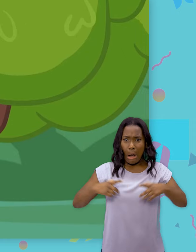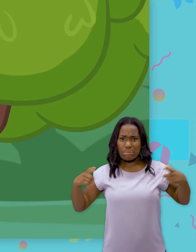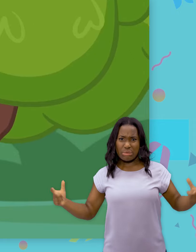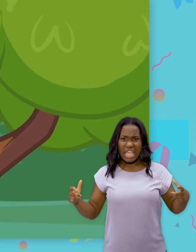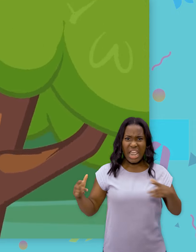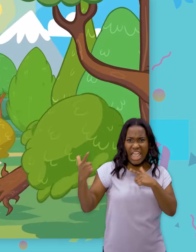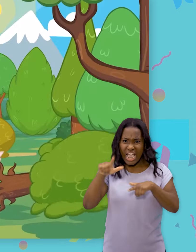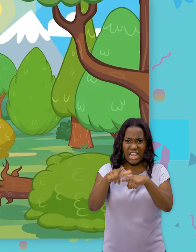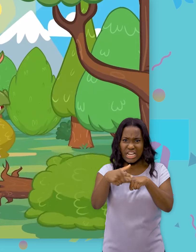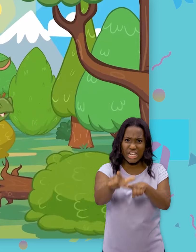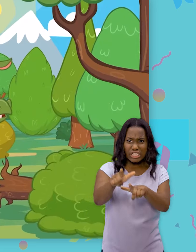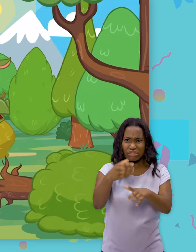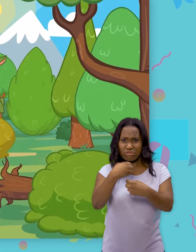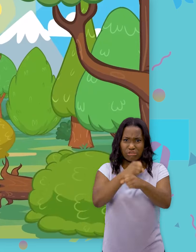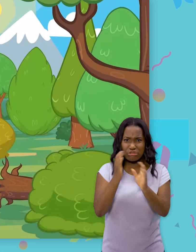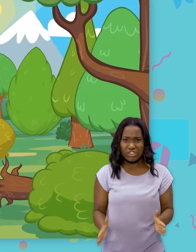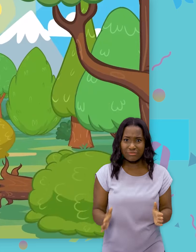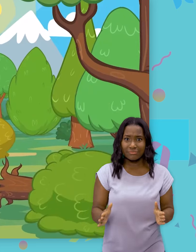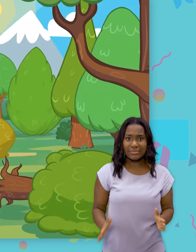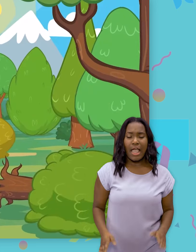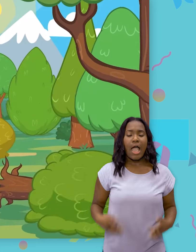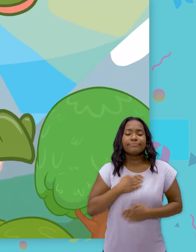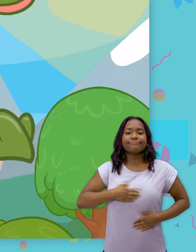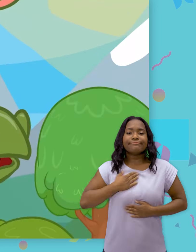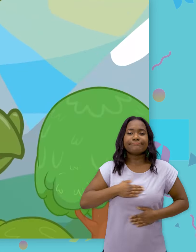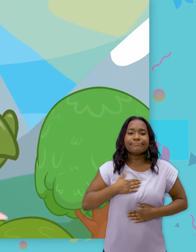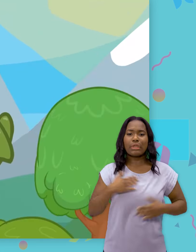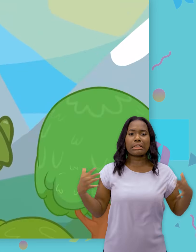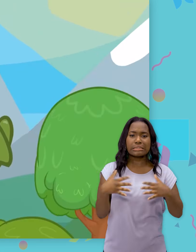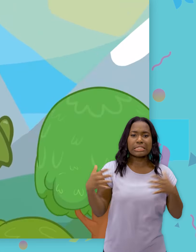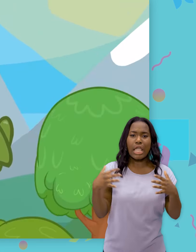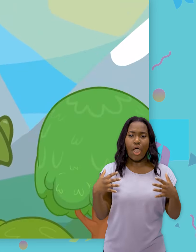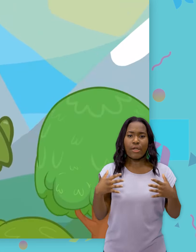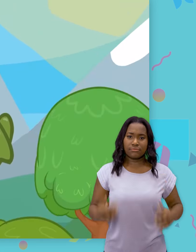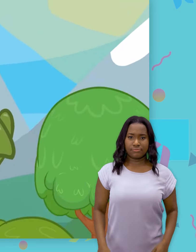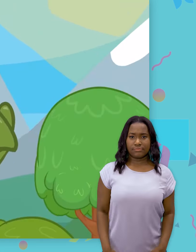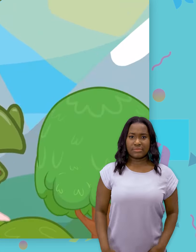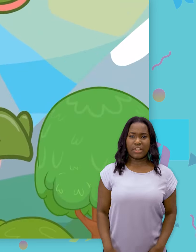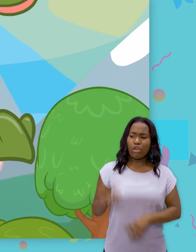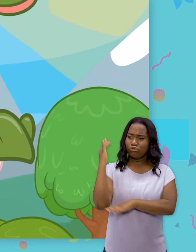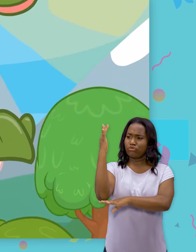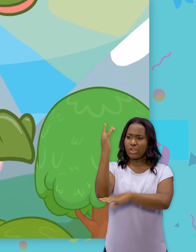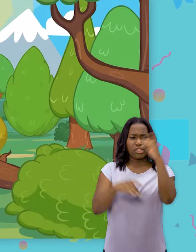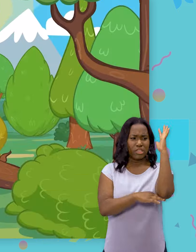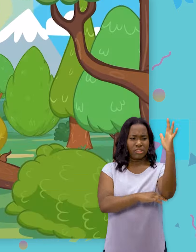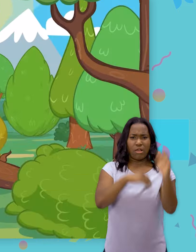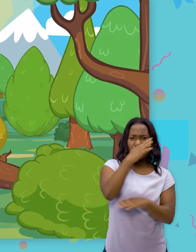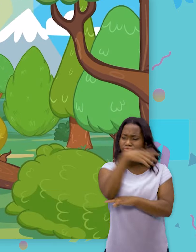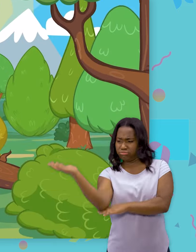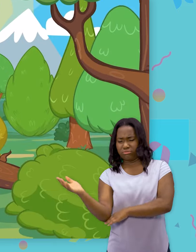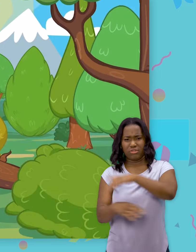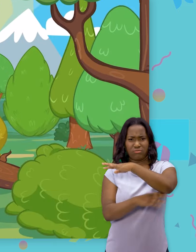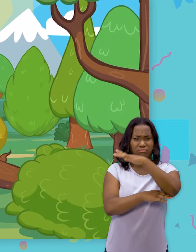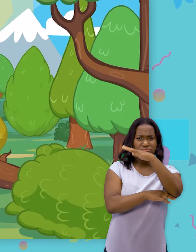Dragons are big, lizard-like creatures that love doing scary things like kicking over